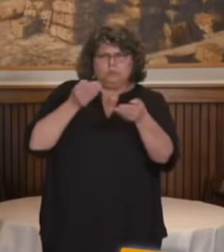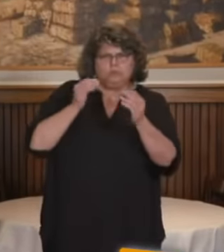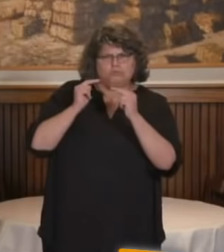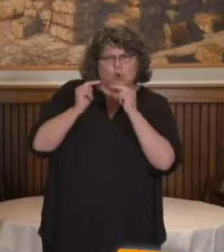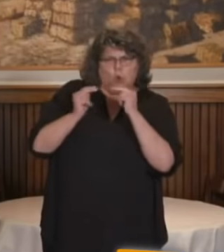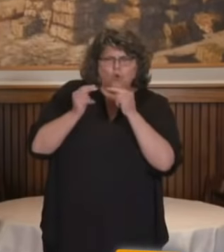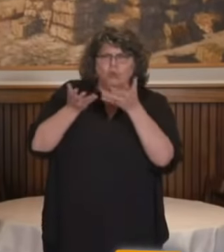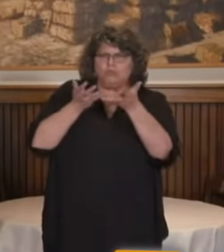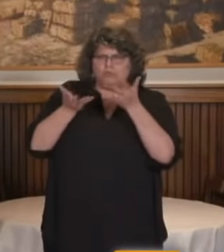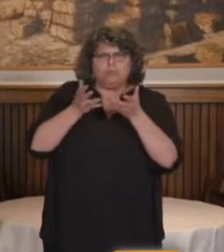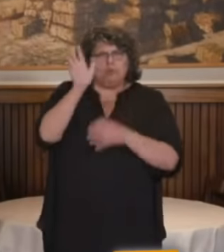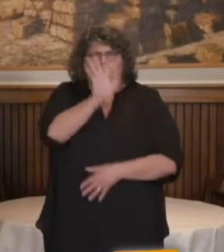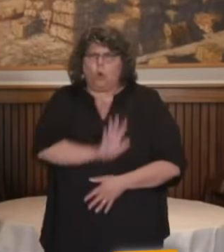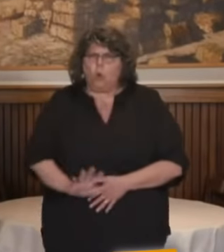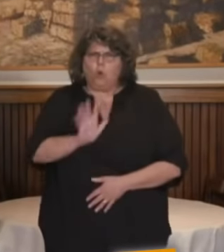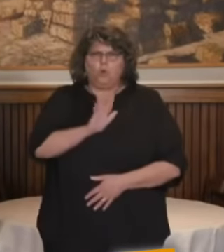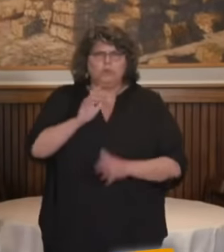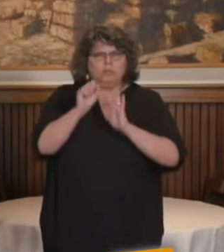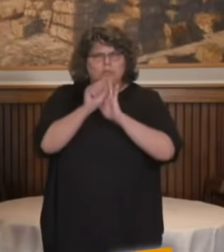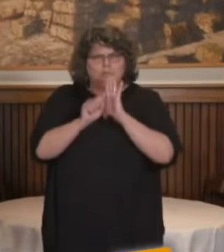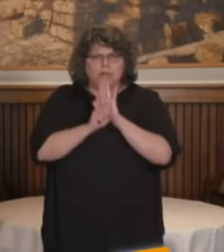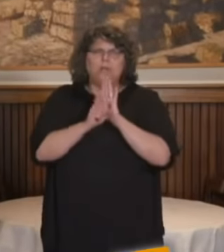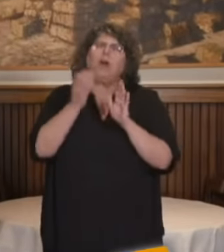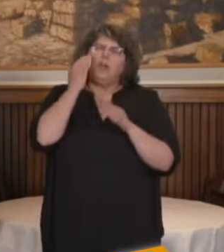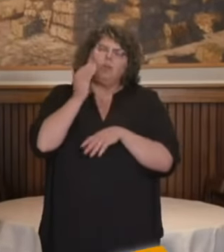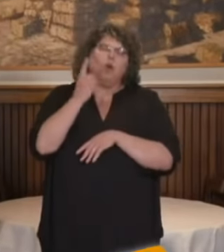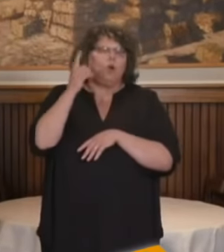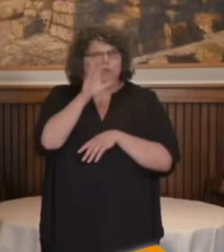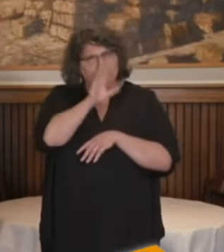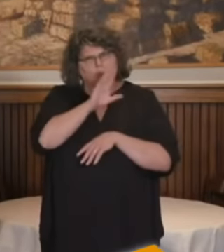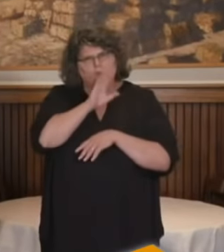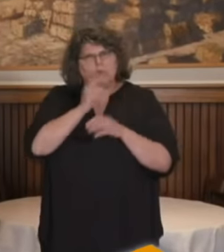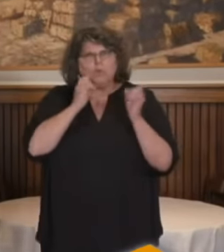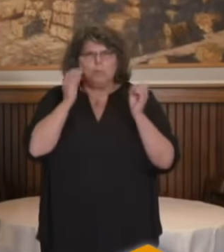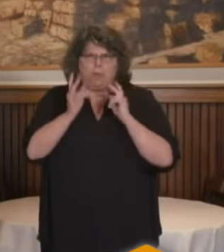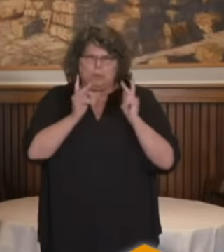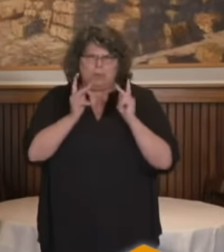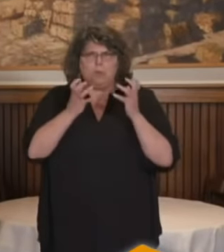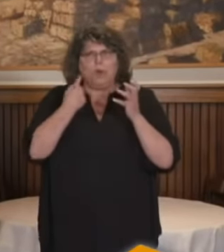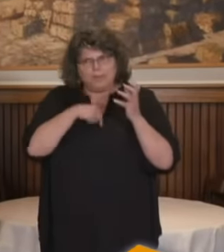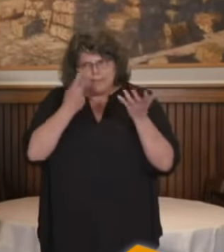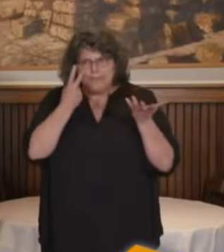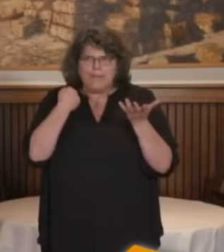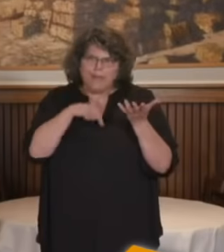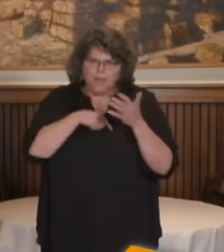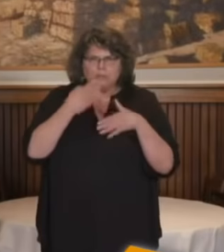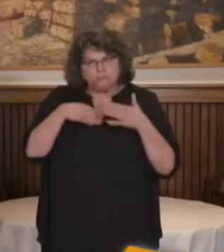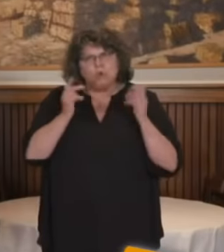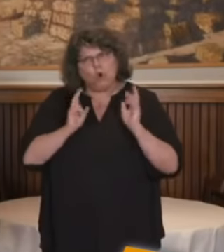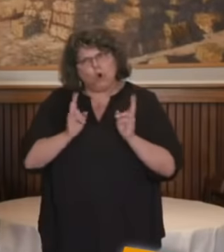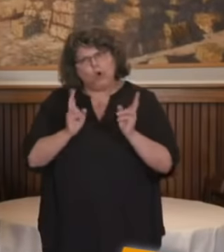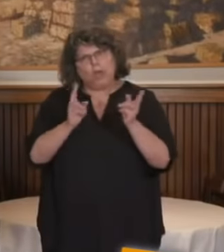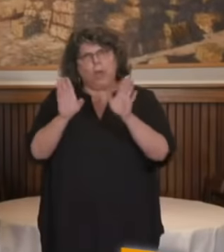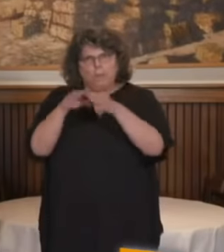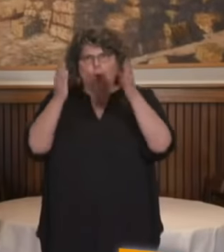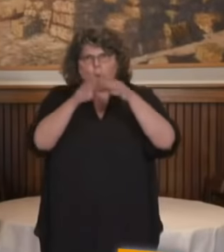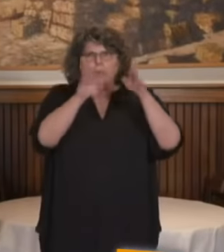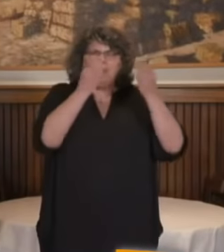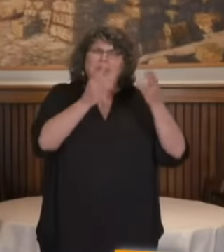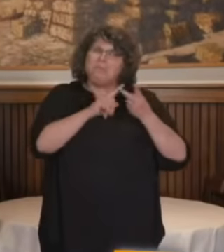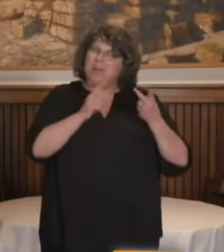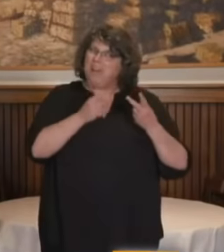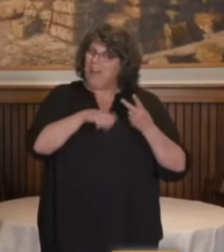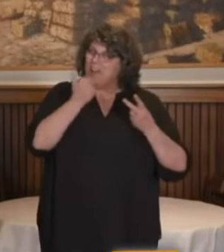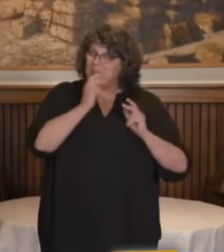all up and down the state. I know this has been frustrating for many people. They want to see us move more quickly. Others very